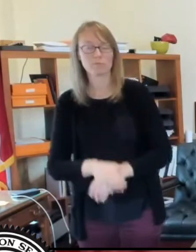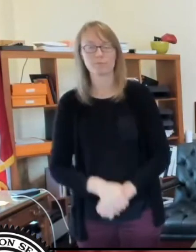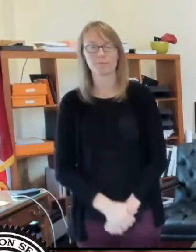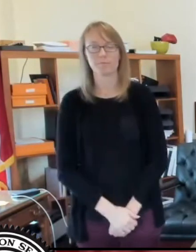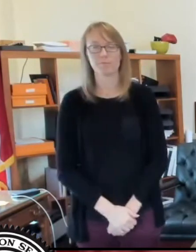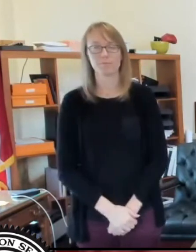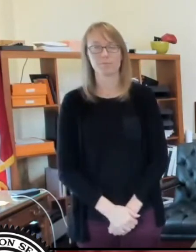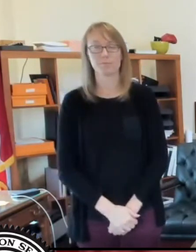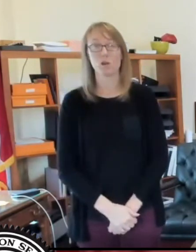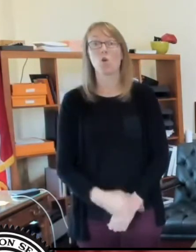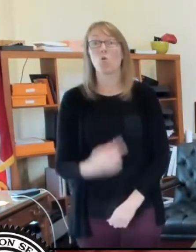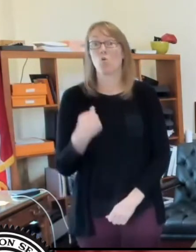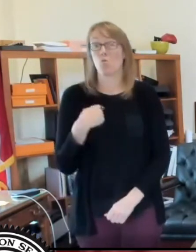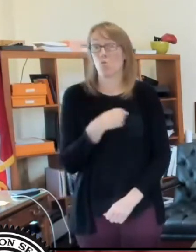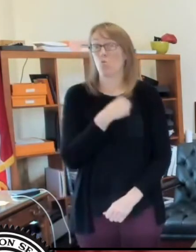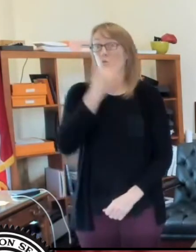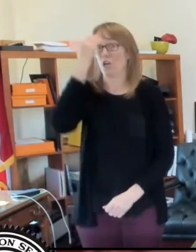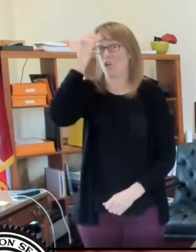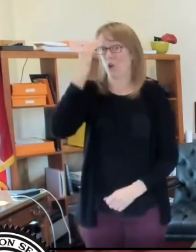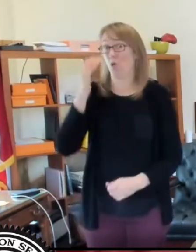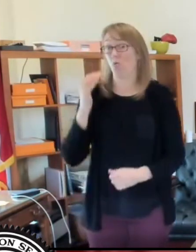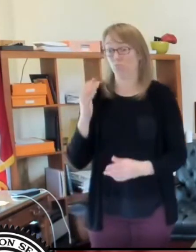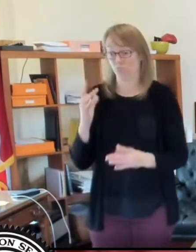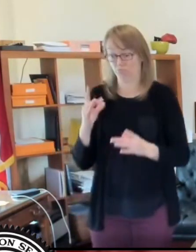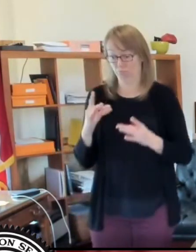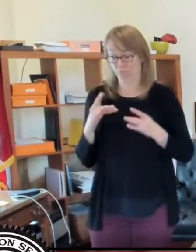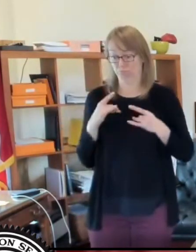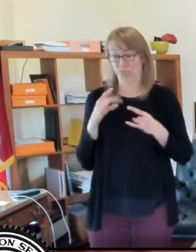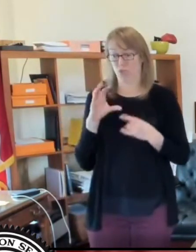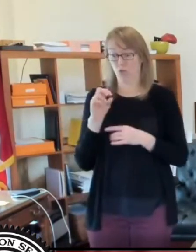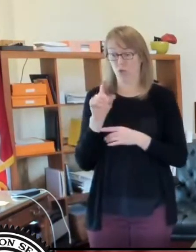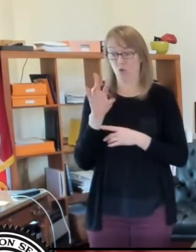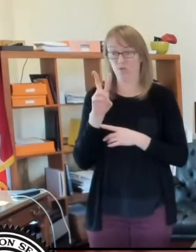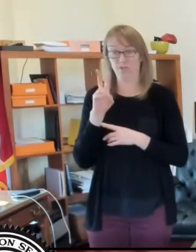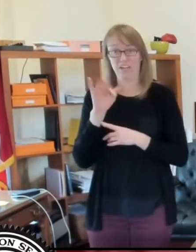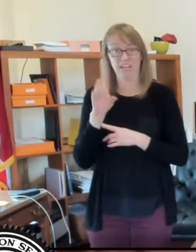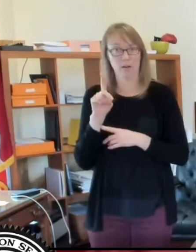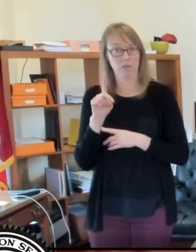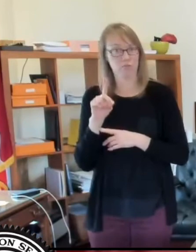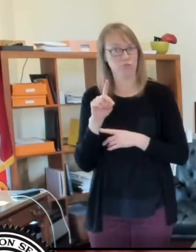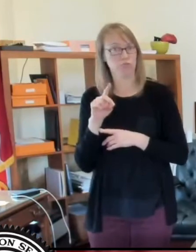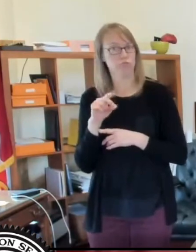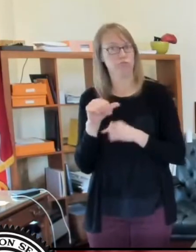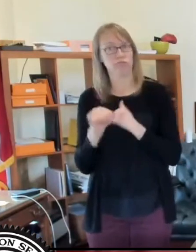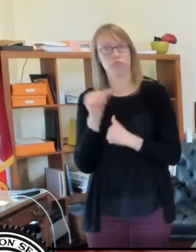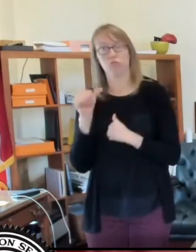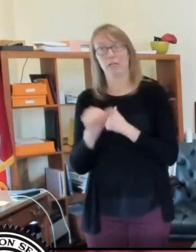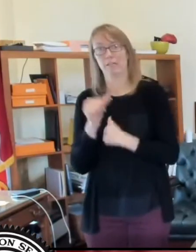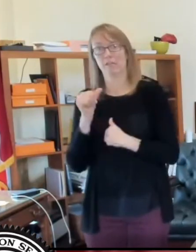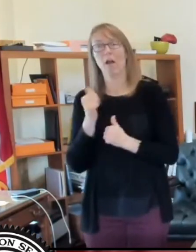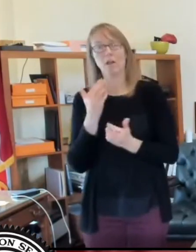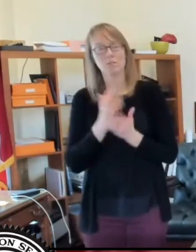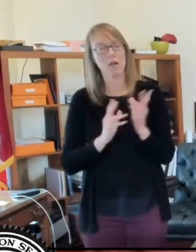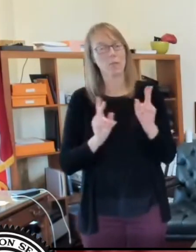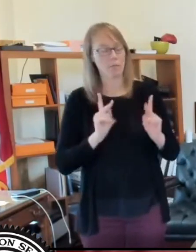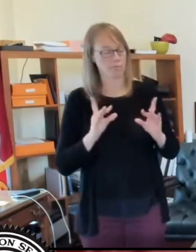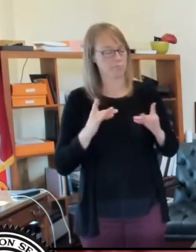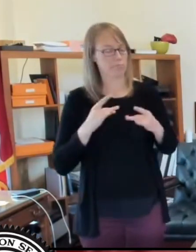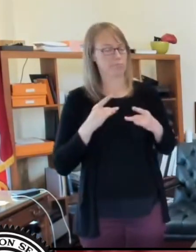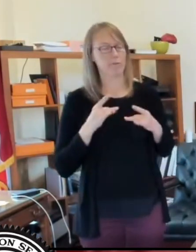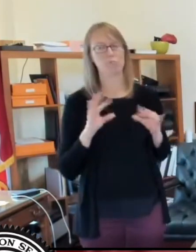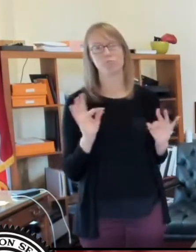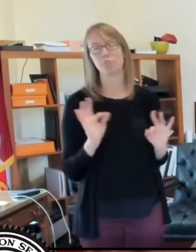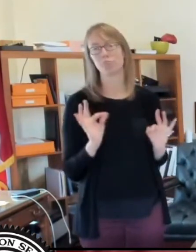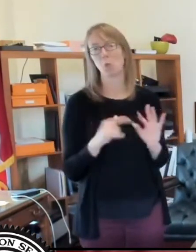real roll of the dice. There are people who get it who have light symptoms, but there are many, many people who get it who have very